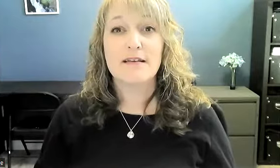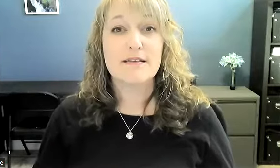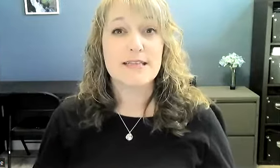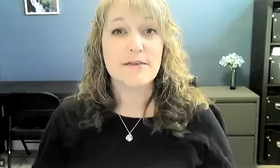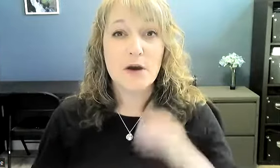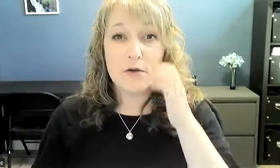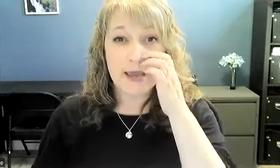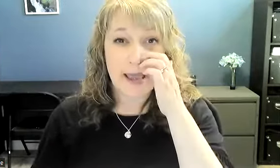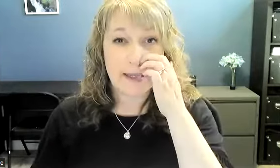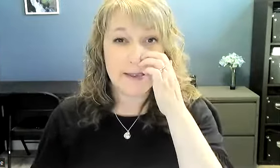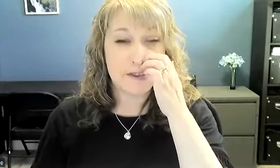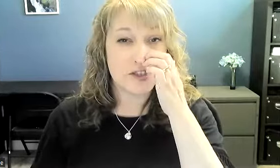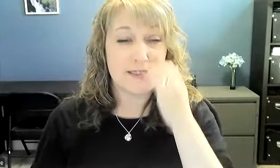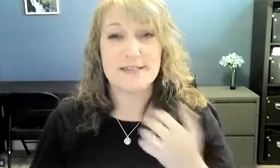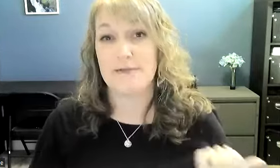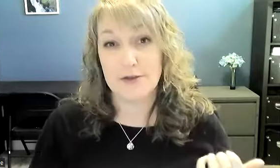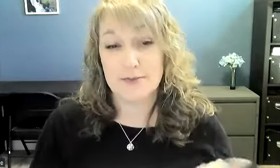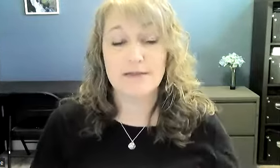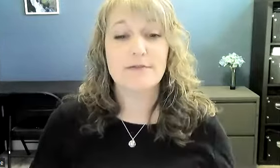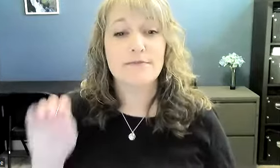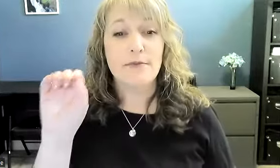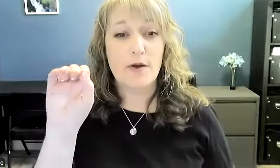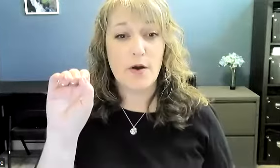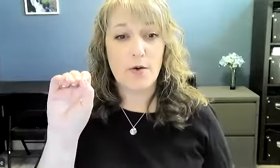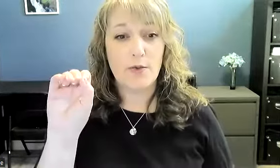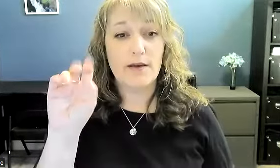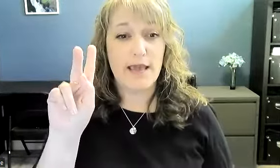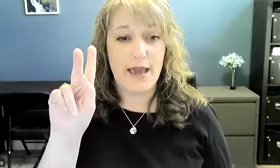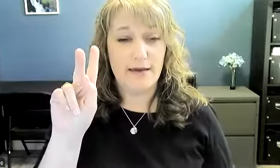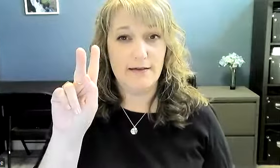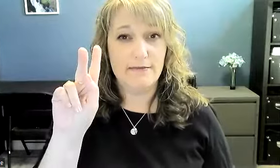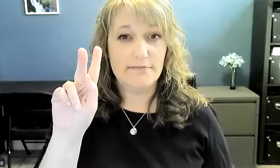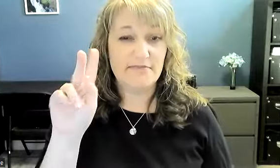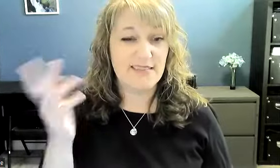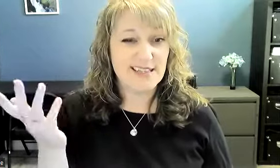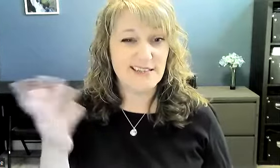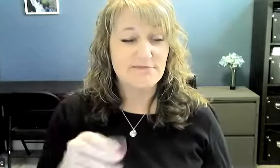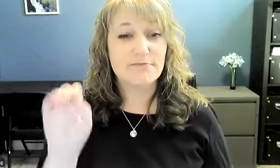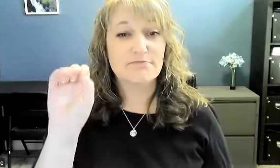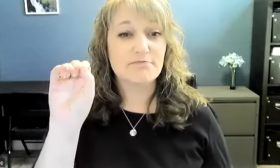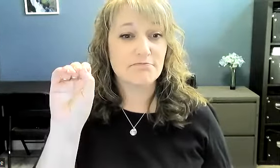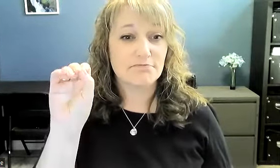The sign for okay is just finger spelled. Okay. That's it.